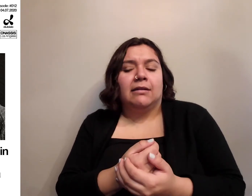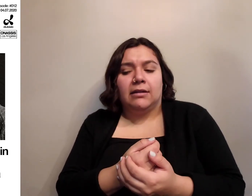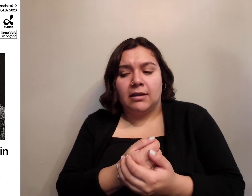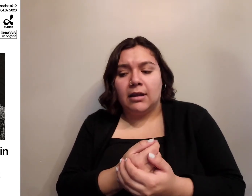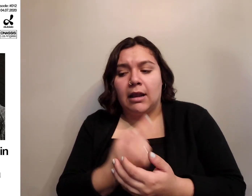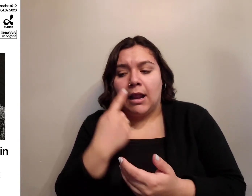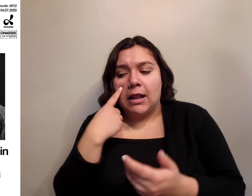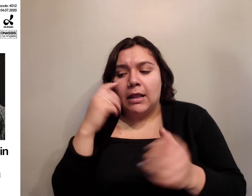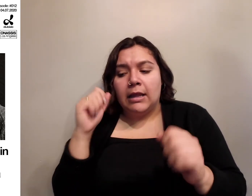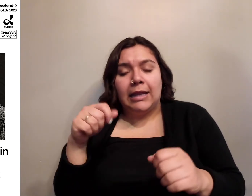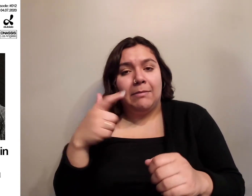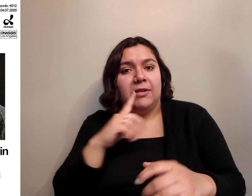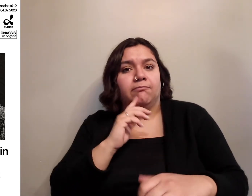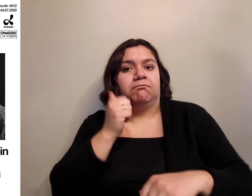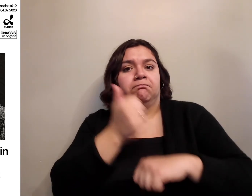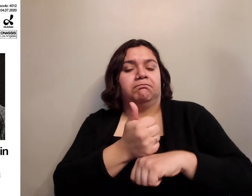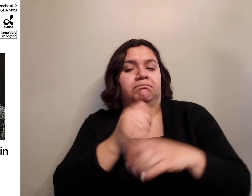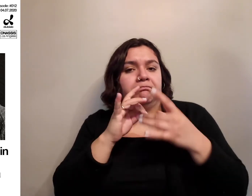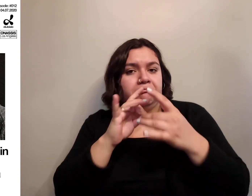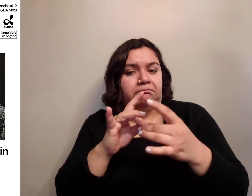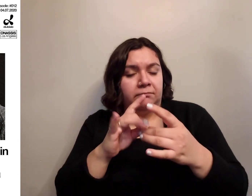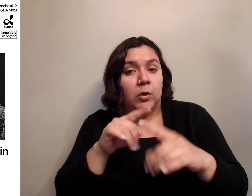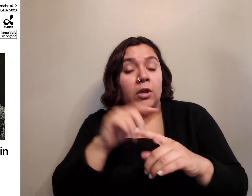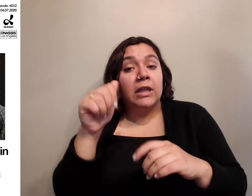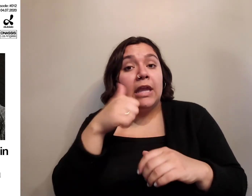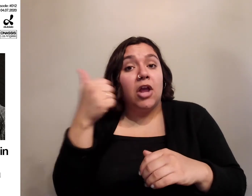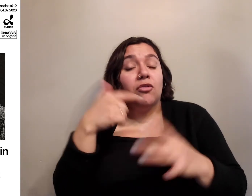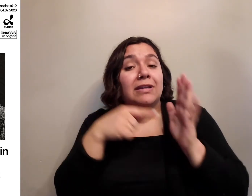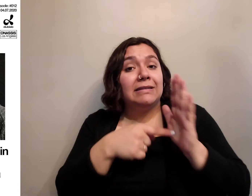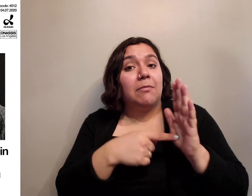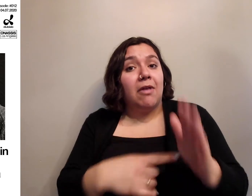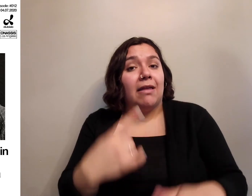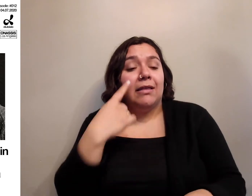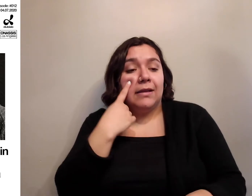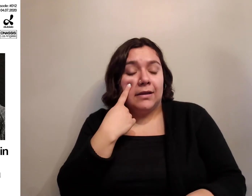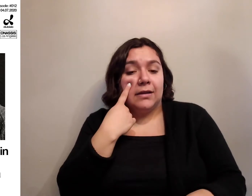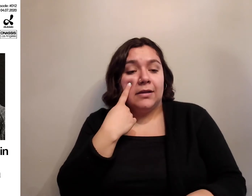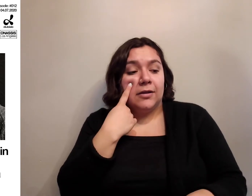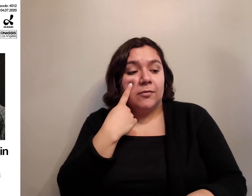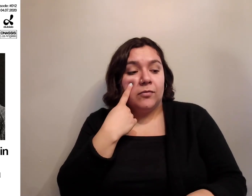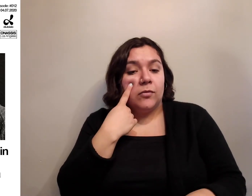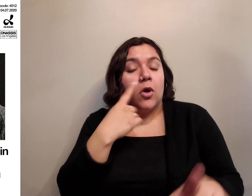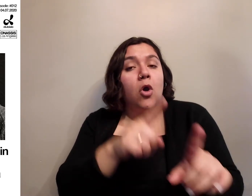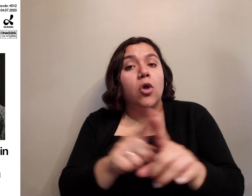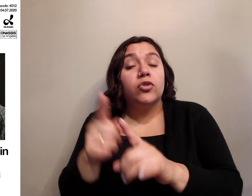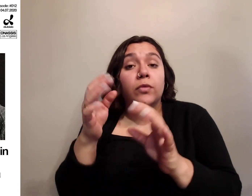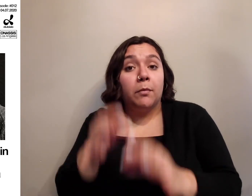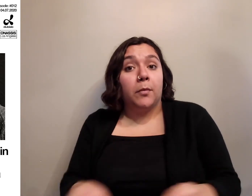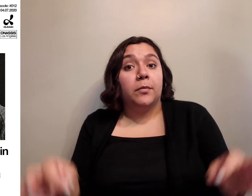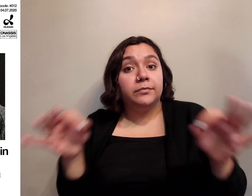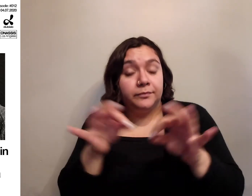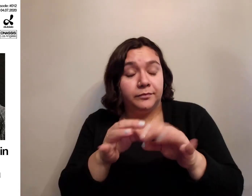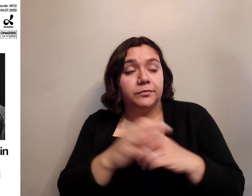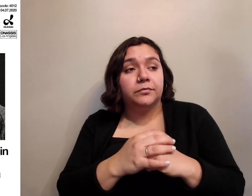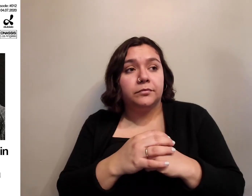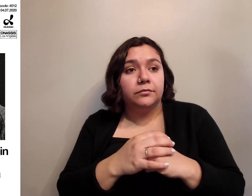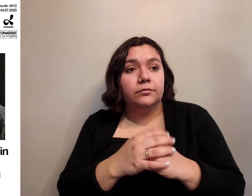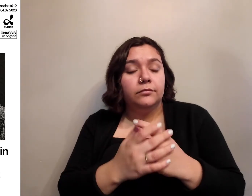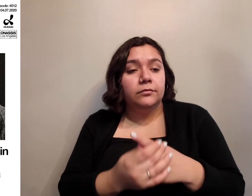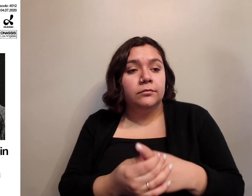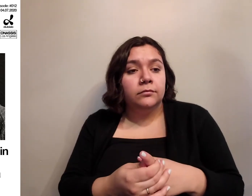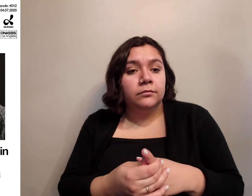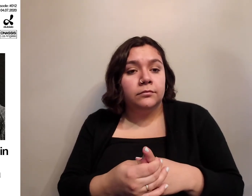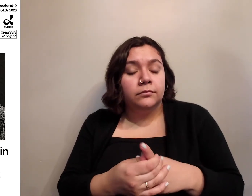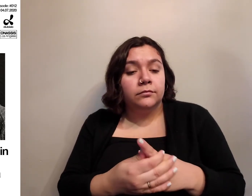that can be built upon. The other is an example that I think is also important, which